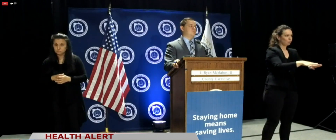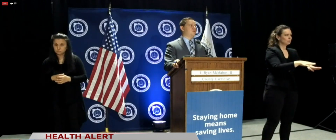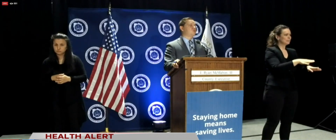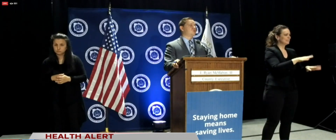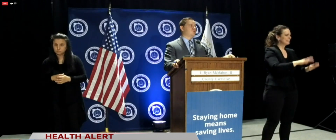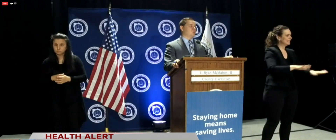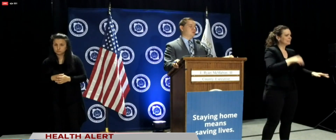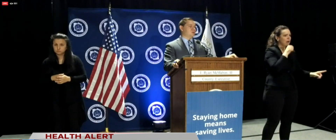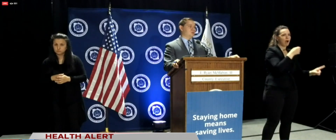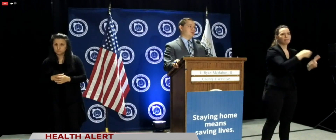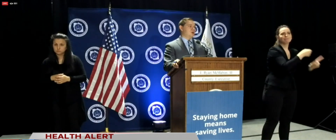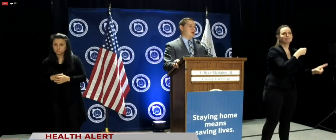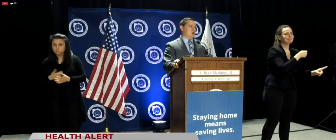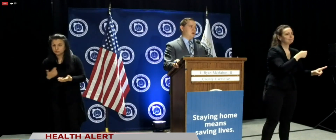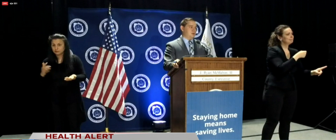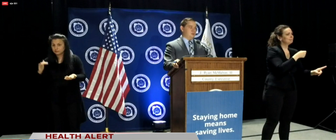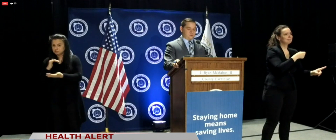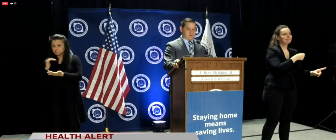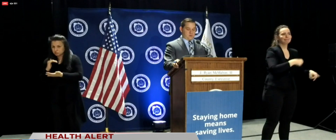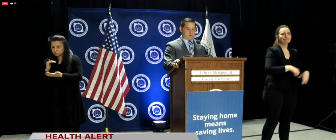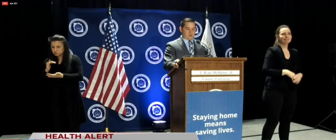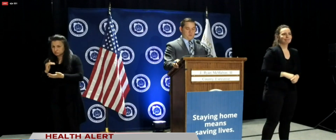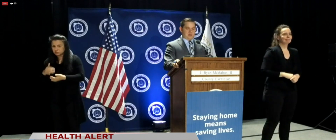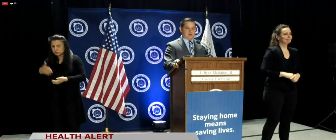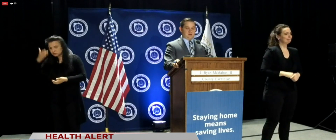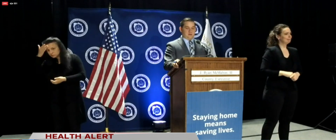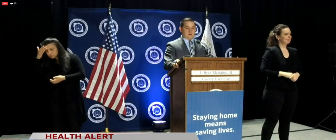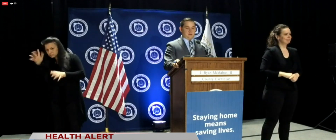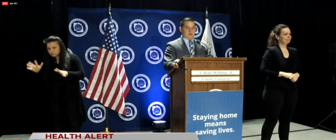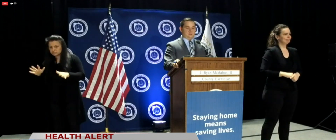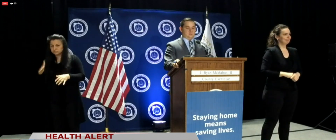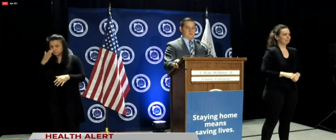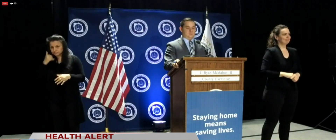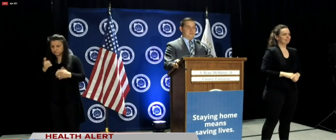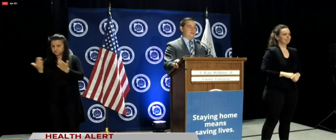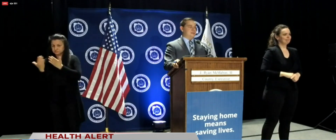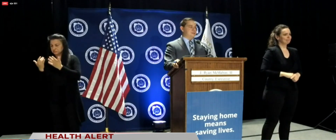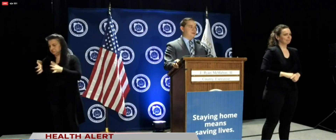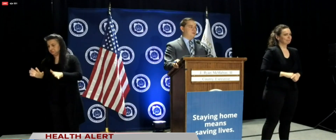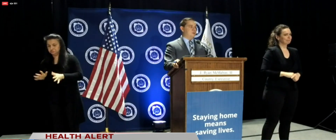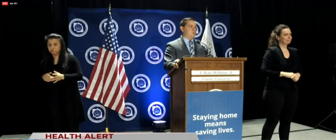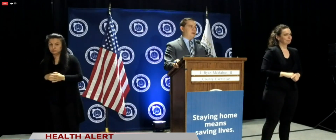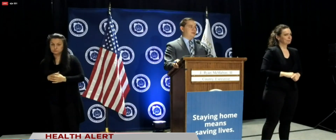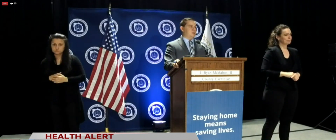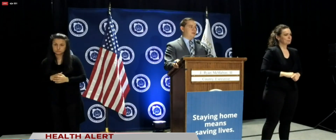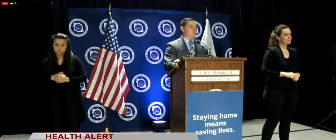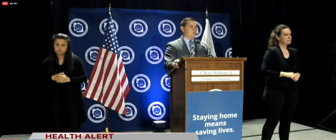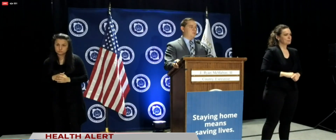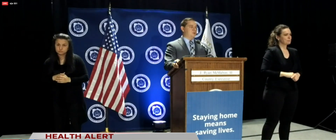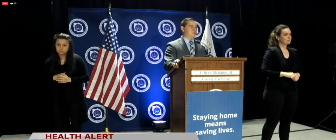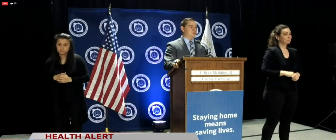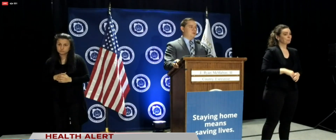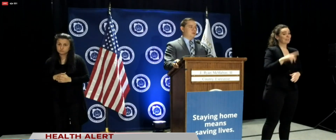from schools. We had there's teens that have been impacted by this, but when you look in